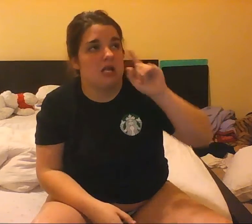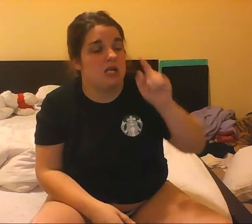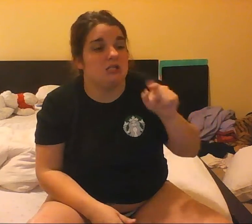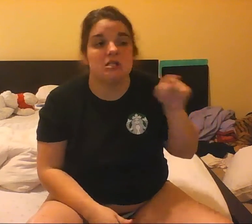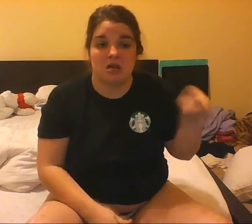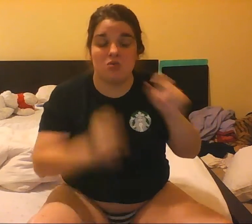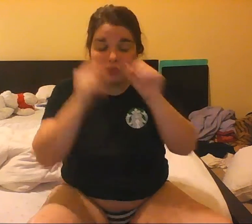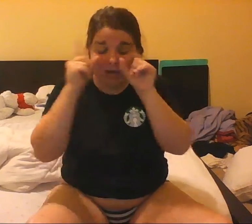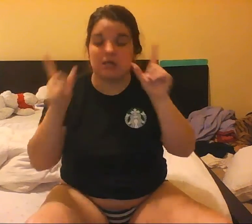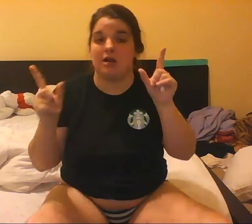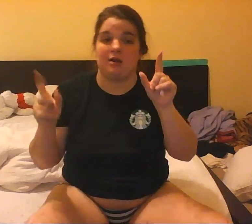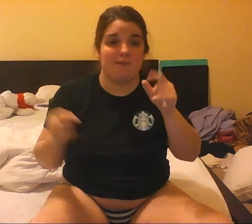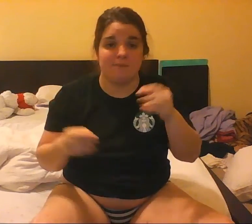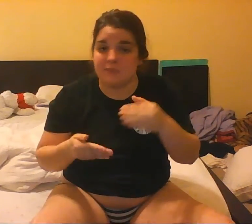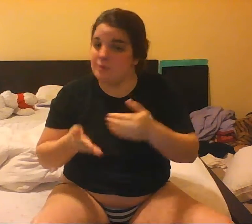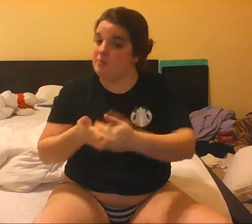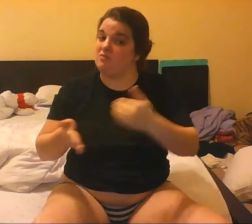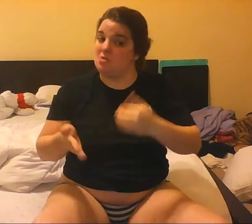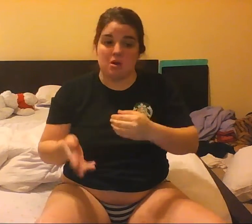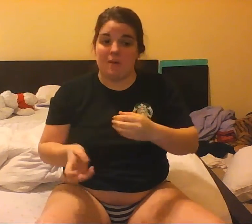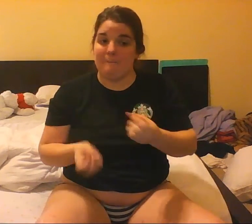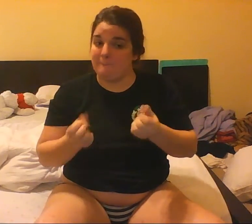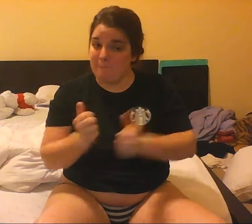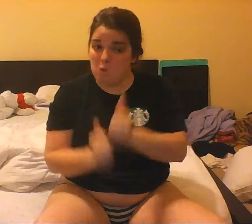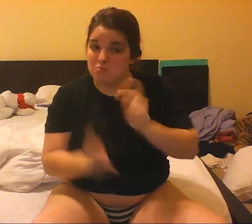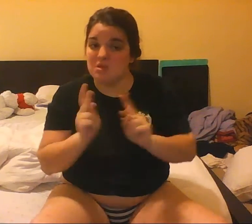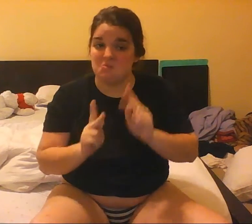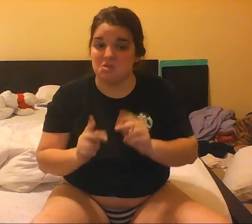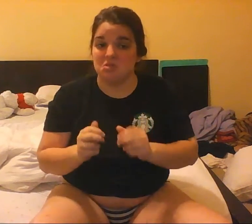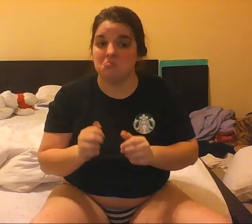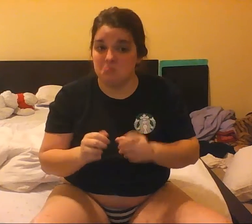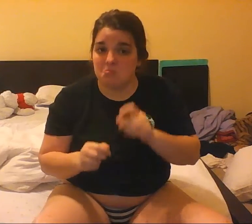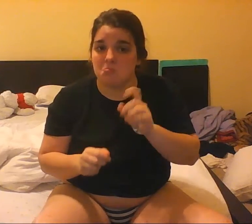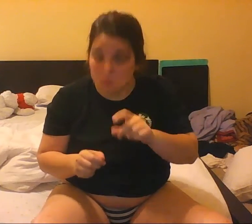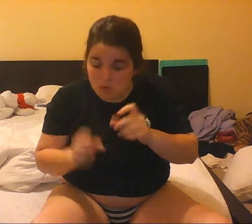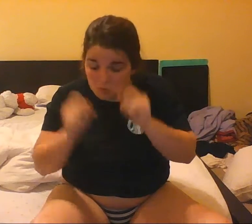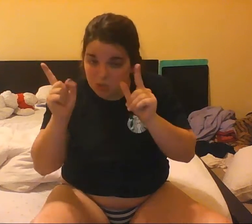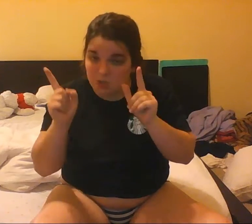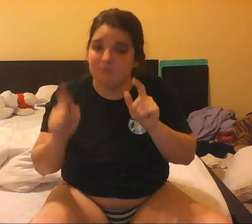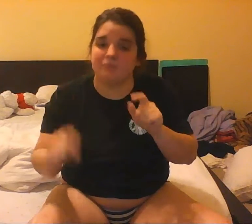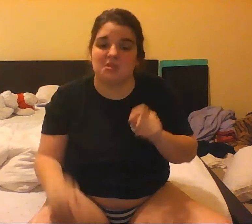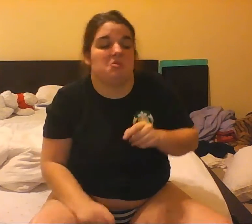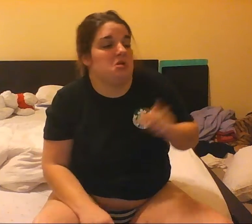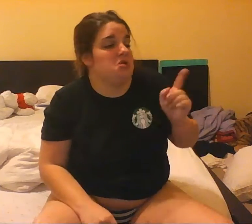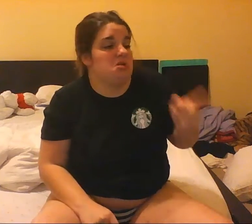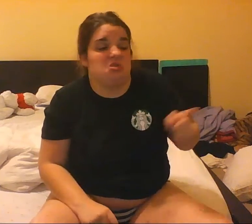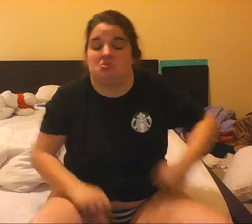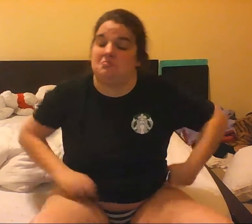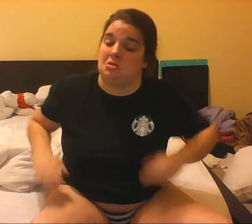one else is awake. He can't fix the problem. So he's just hanging out with this robot butler that you mentioned. He's getting